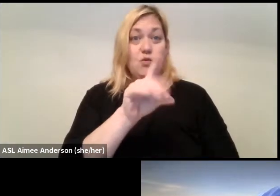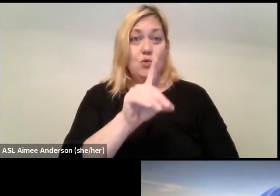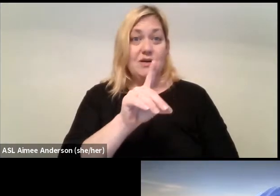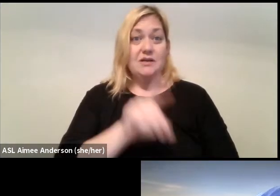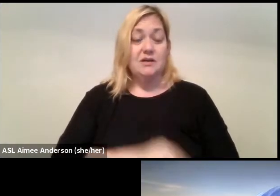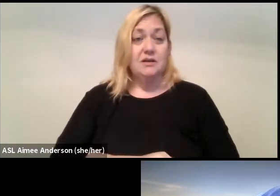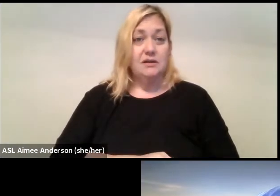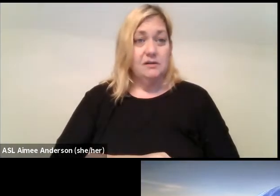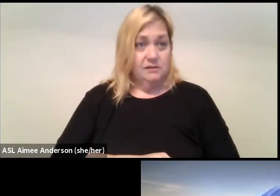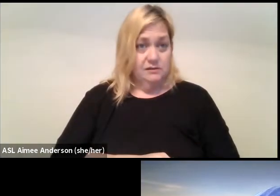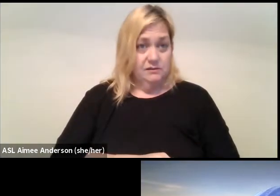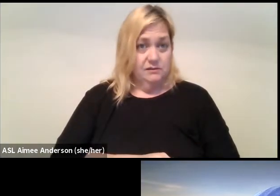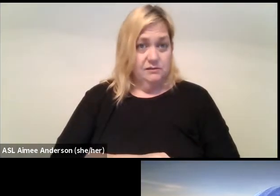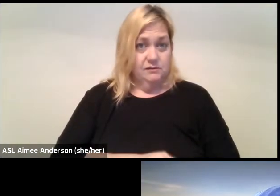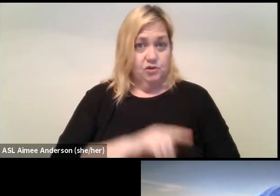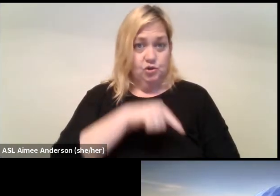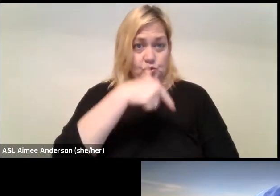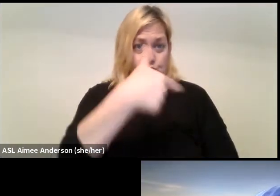Here we go, Georgette.